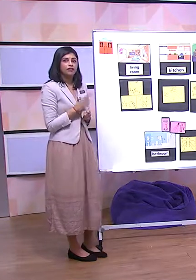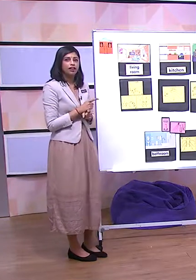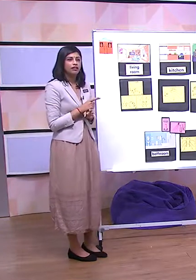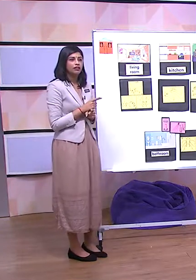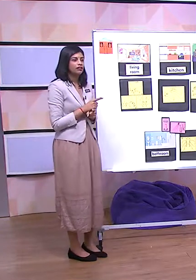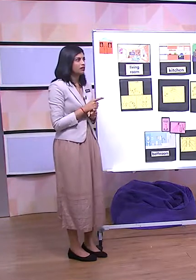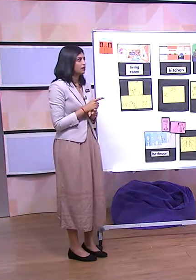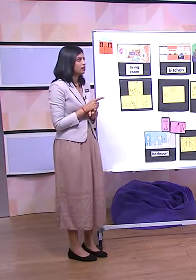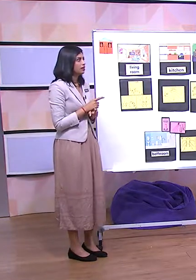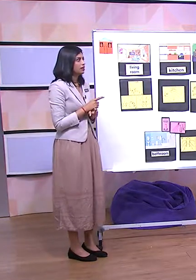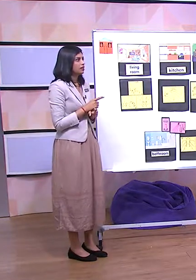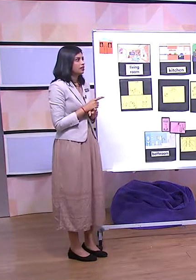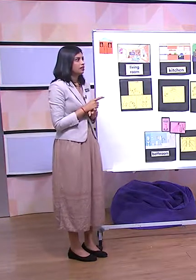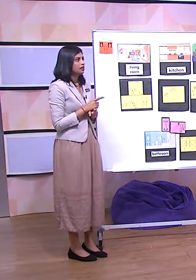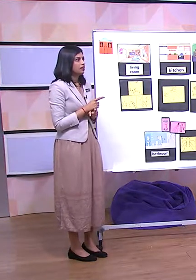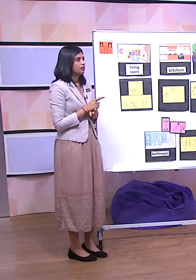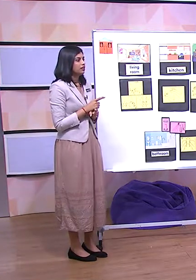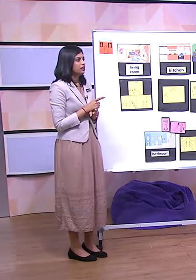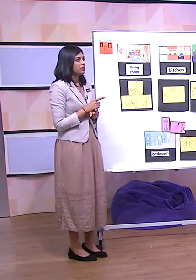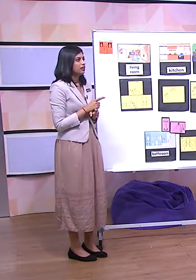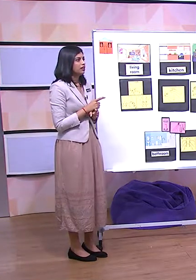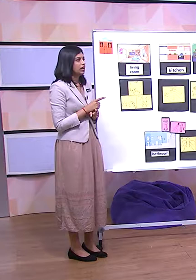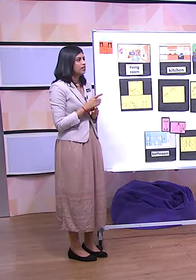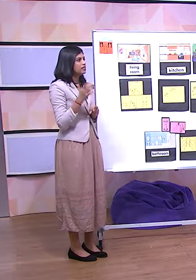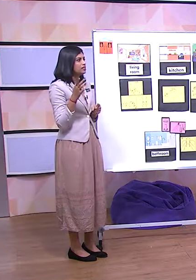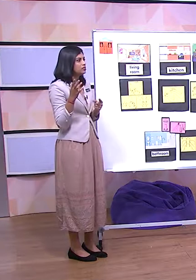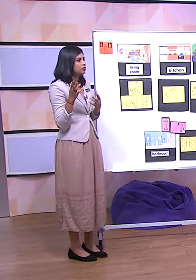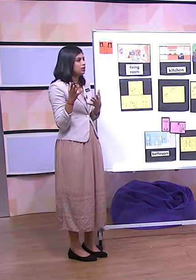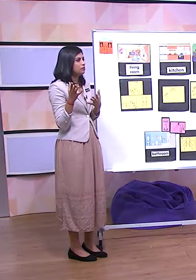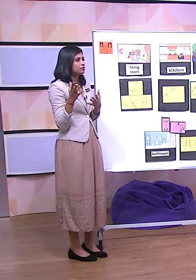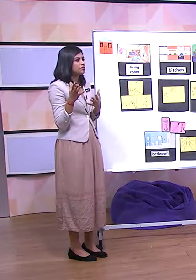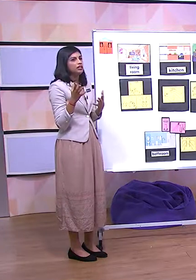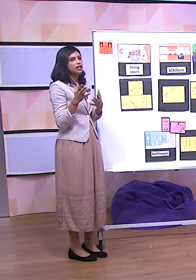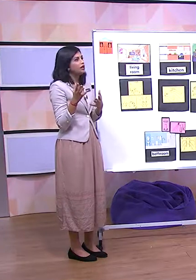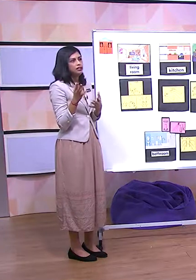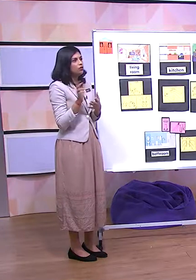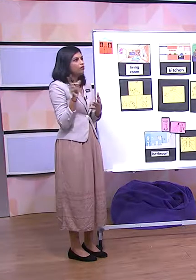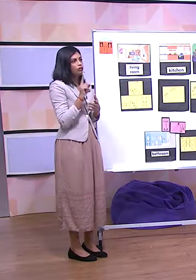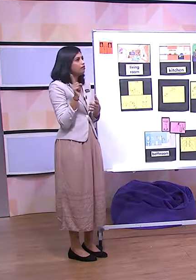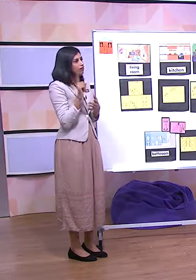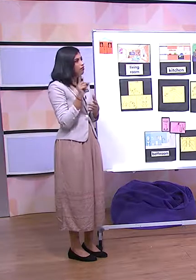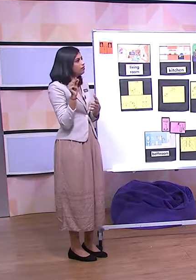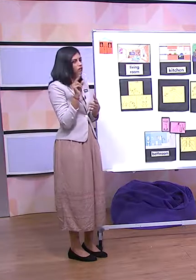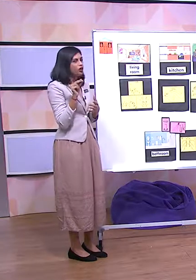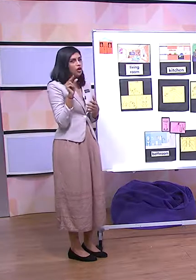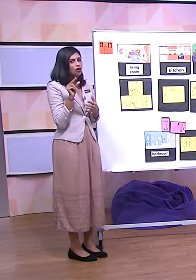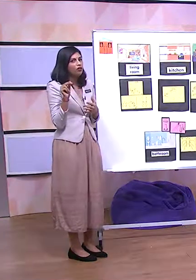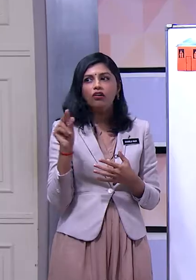Correct. I think this is. I can see right. So many people saying, "Oh no, no, no, no.